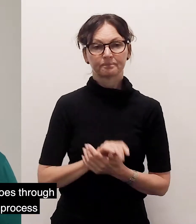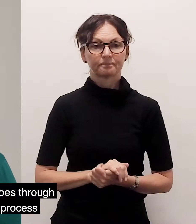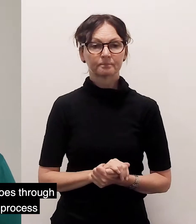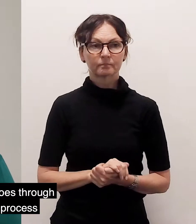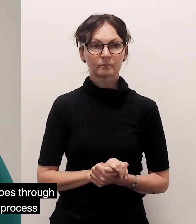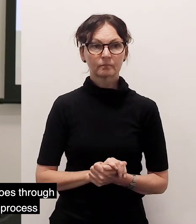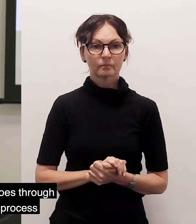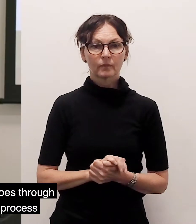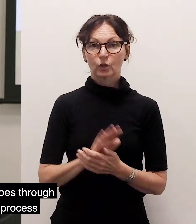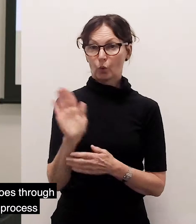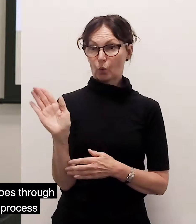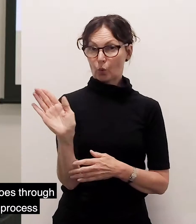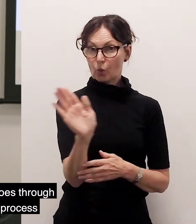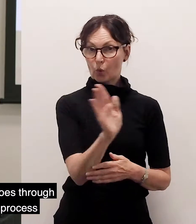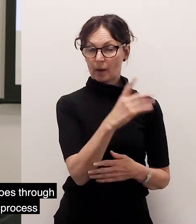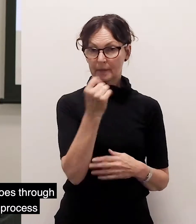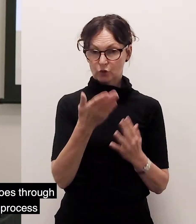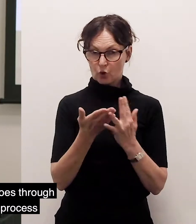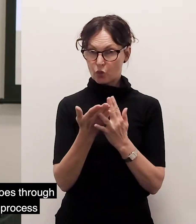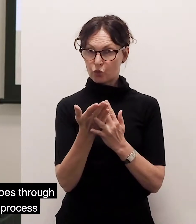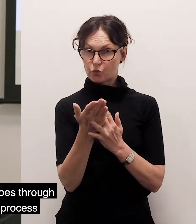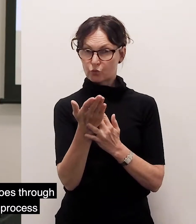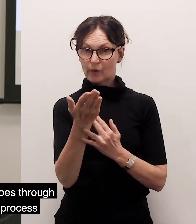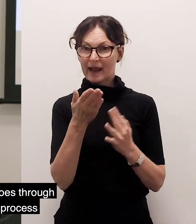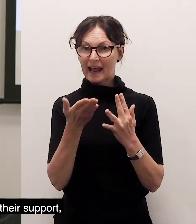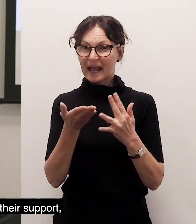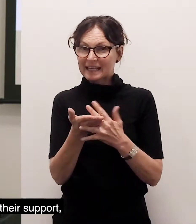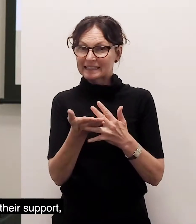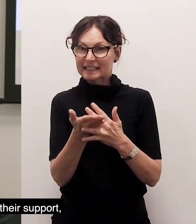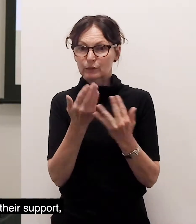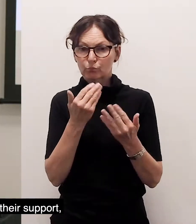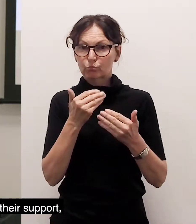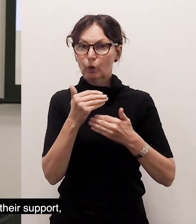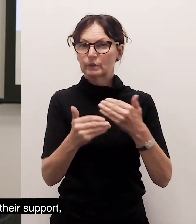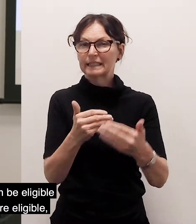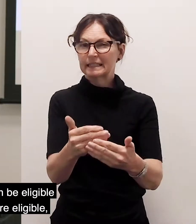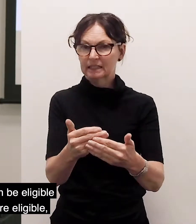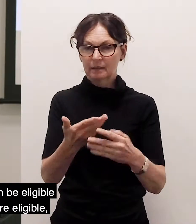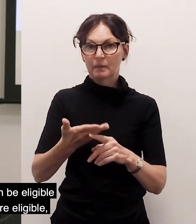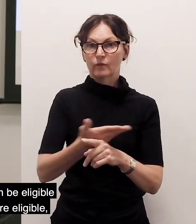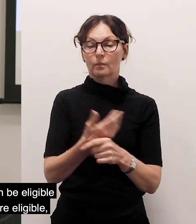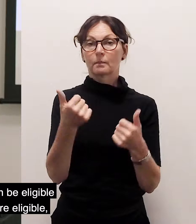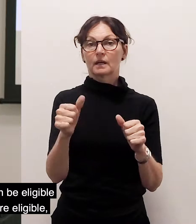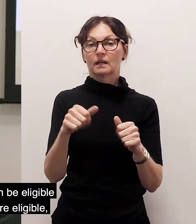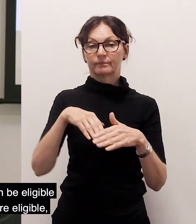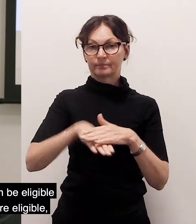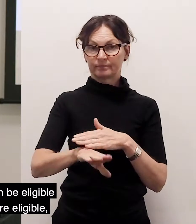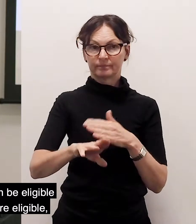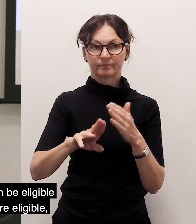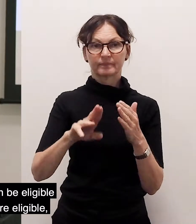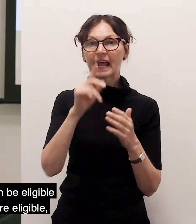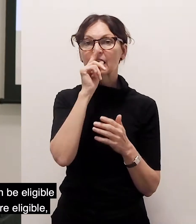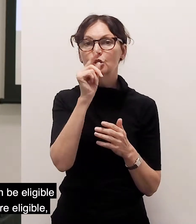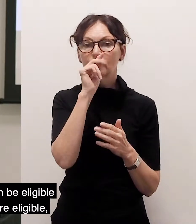So everyone goes through the access process before they can get their support, before they can be eligible. But once